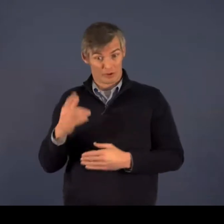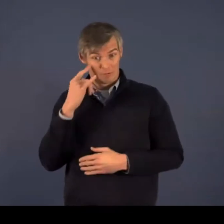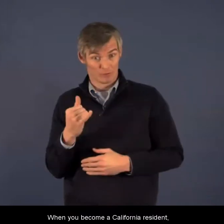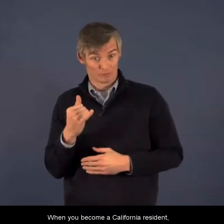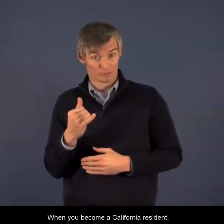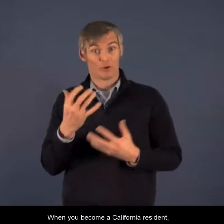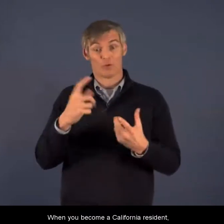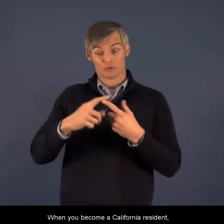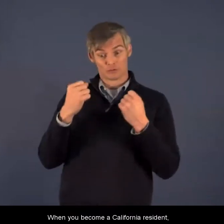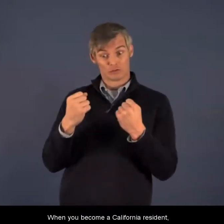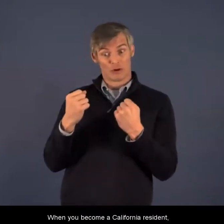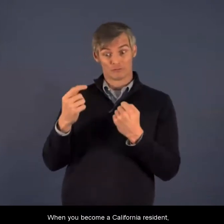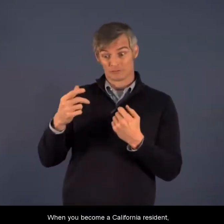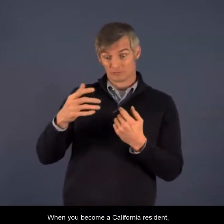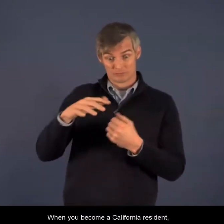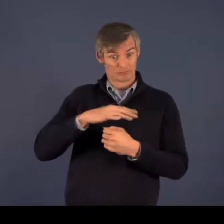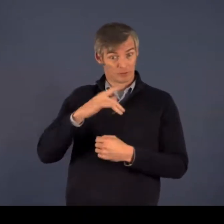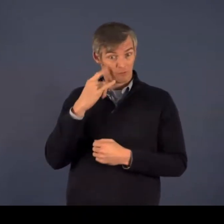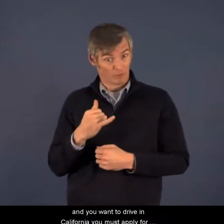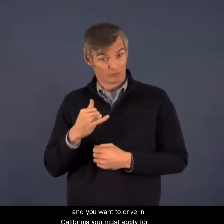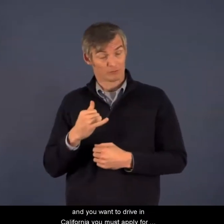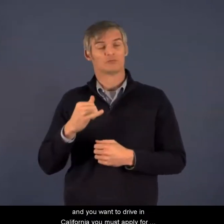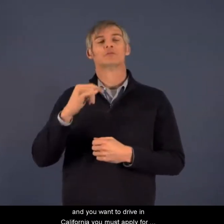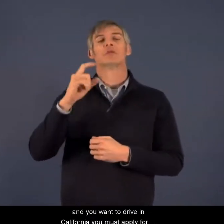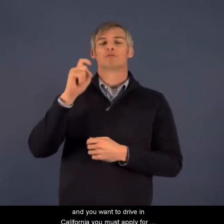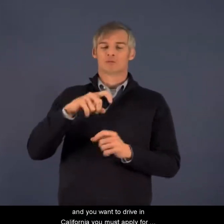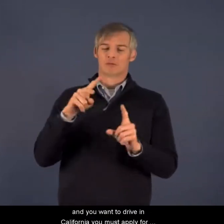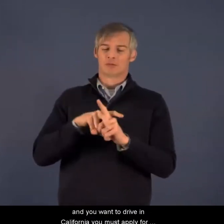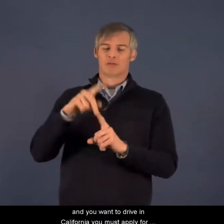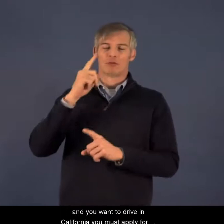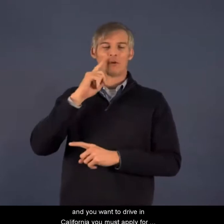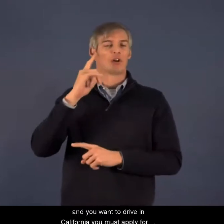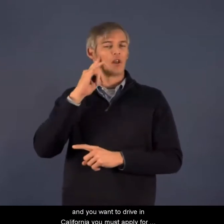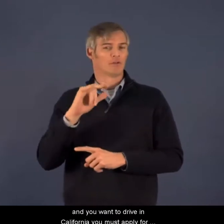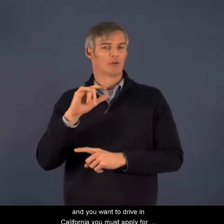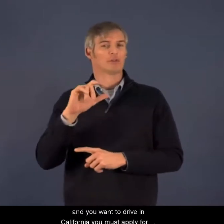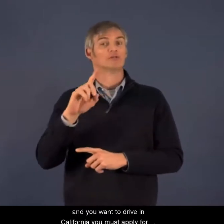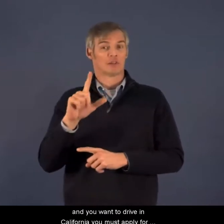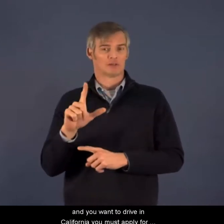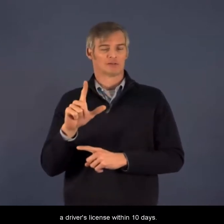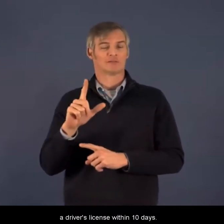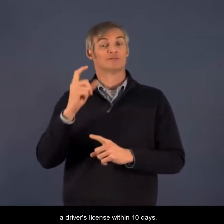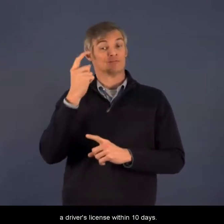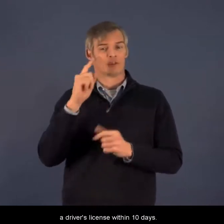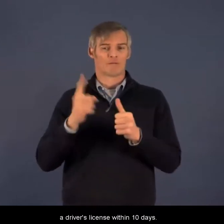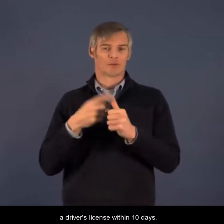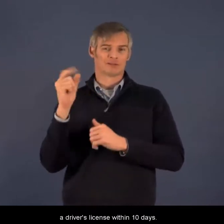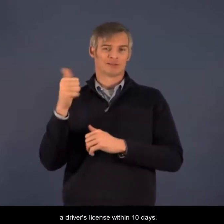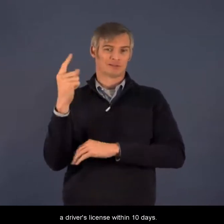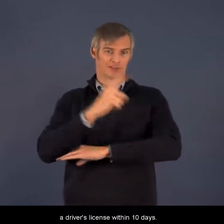When you become a California resident and you want to drive in California, you must apply for a driver's license within 10